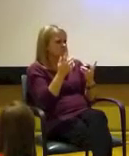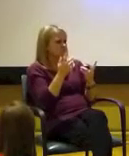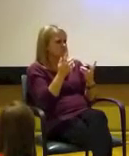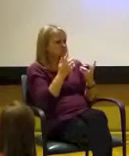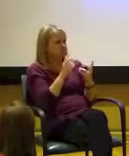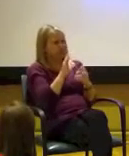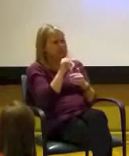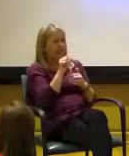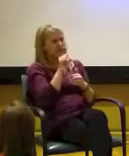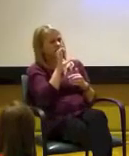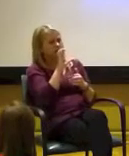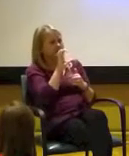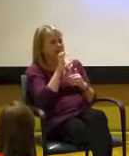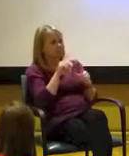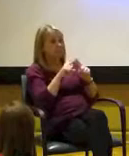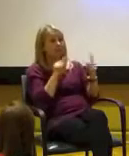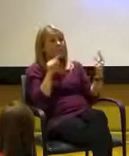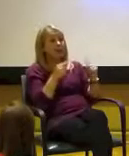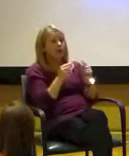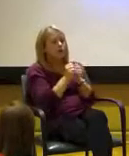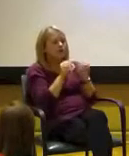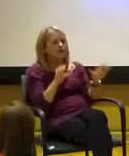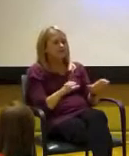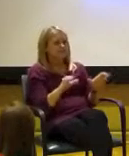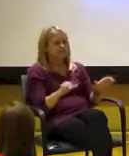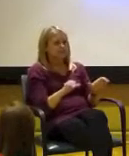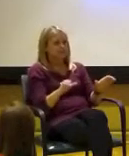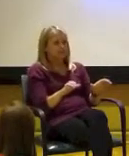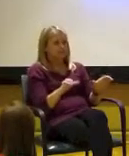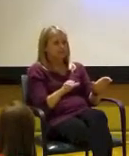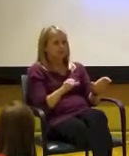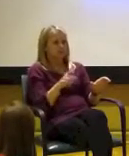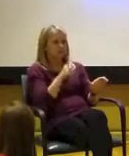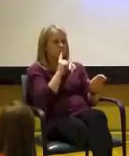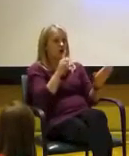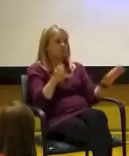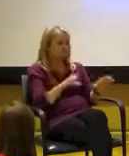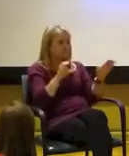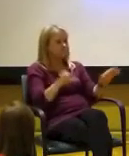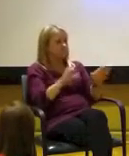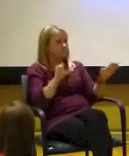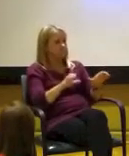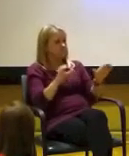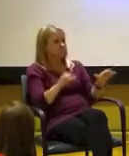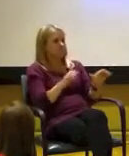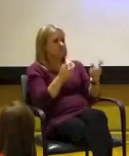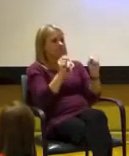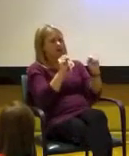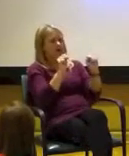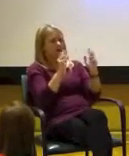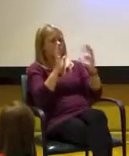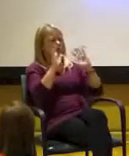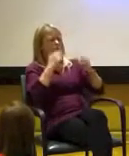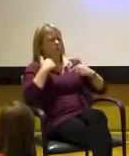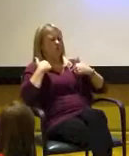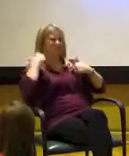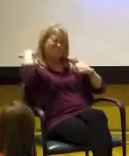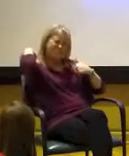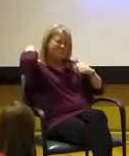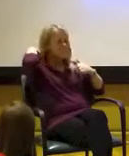It's pain with activity. In other words, you're actively doing something and it makes your back